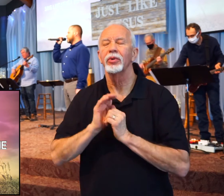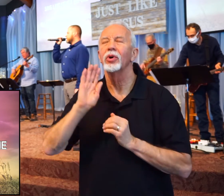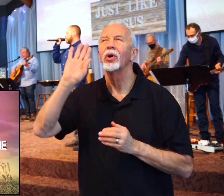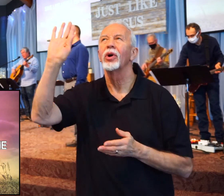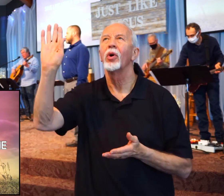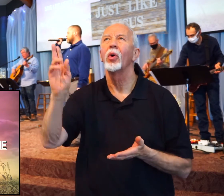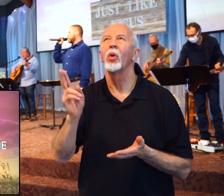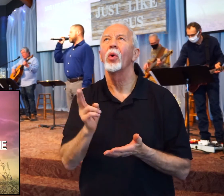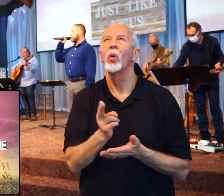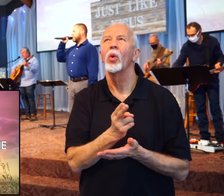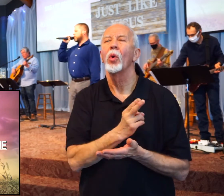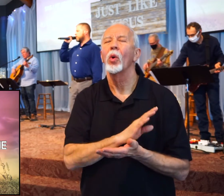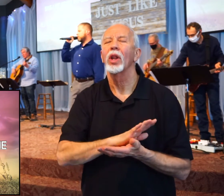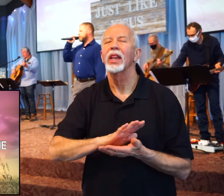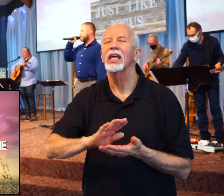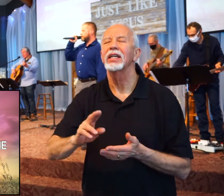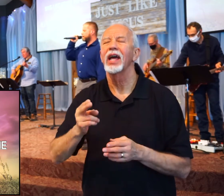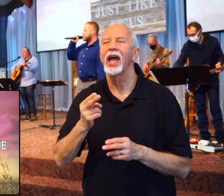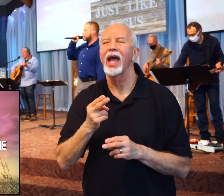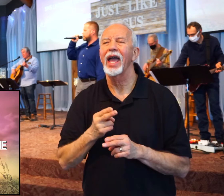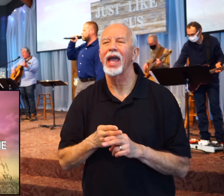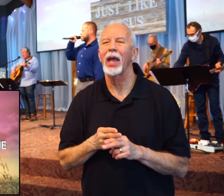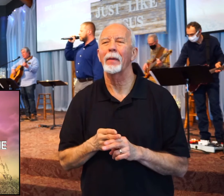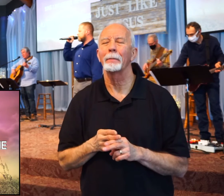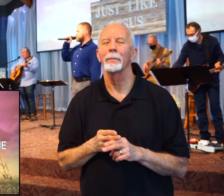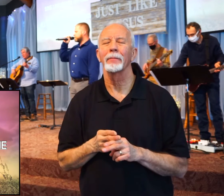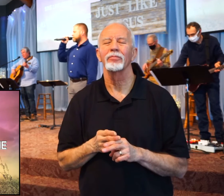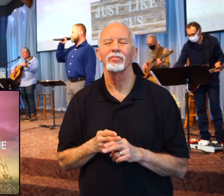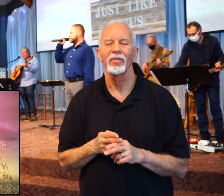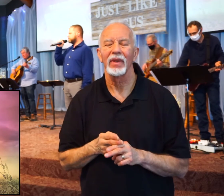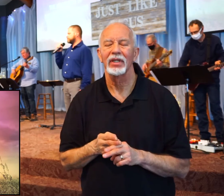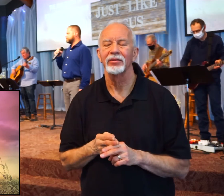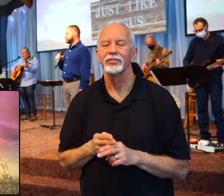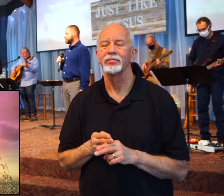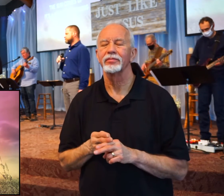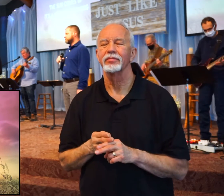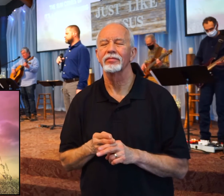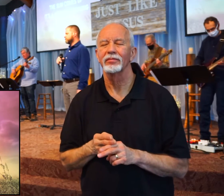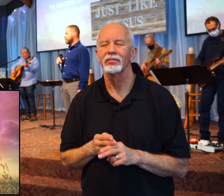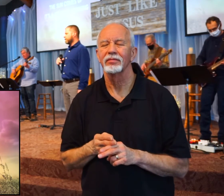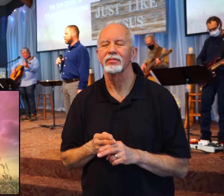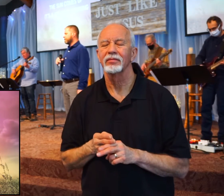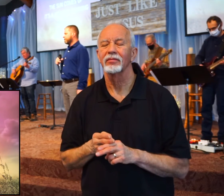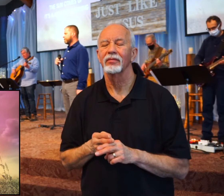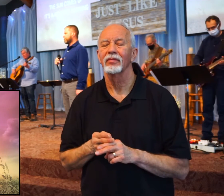worship your holy name.